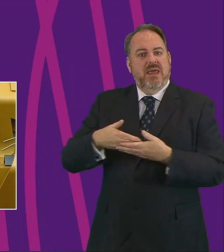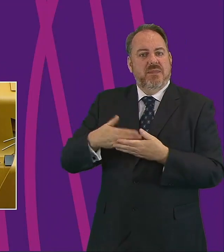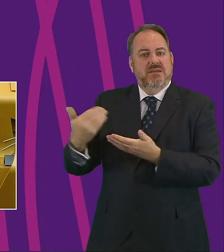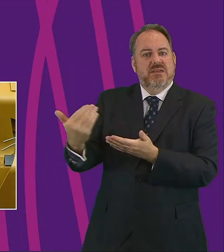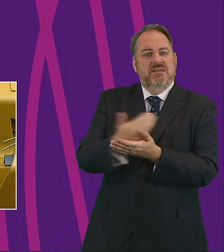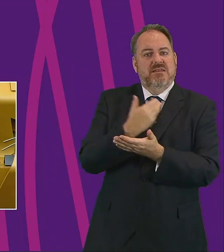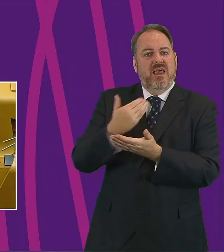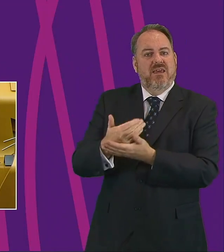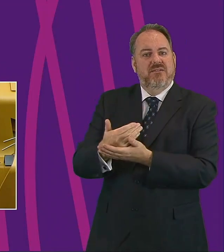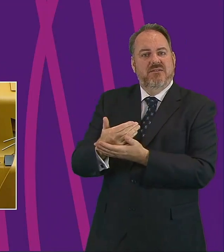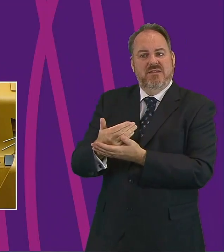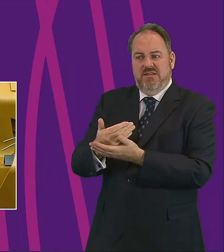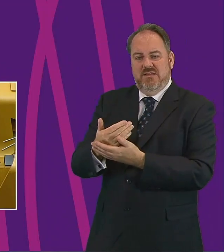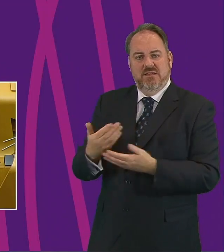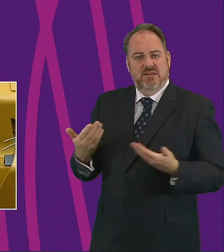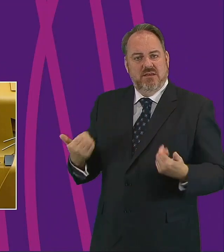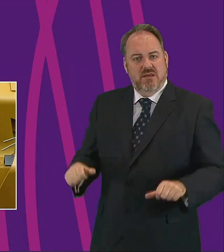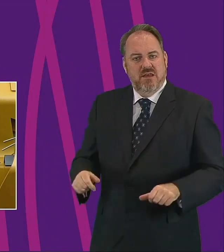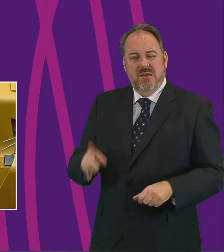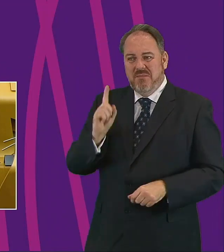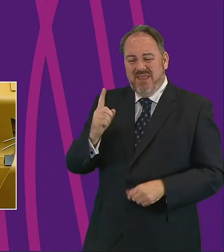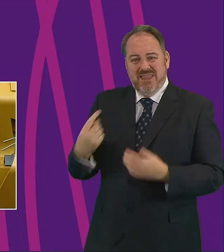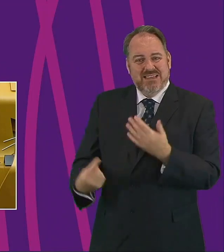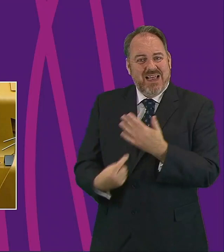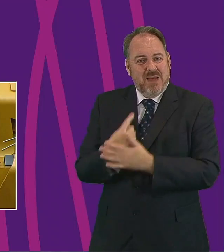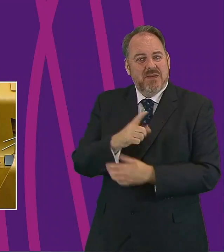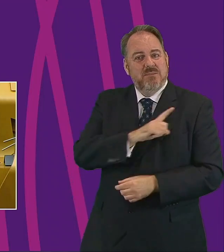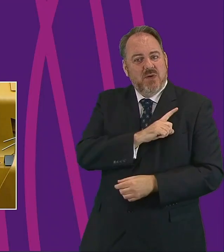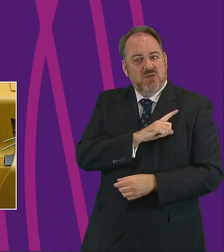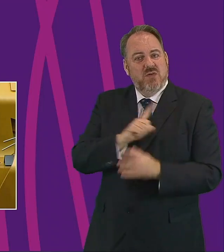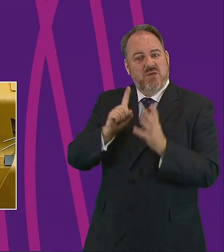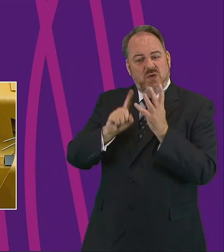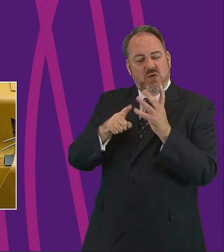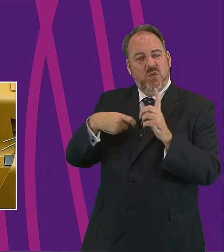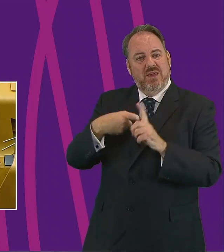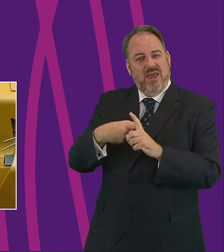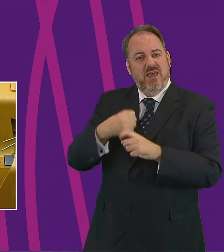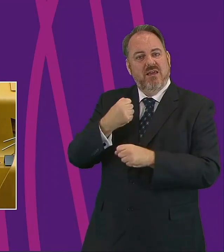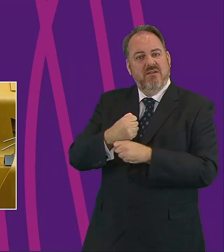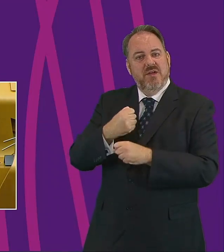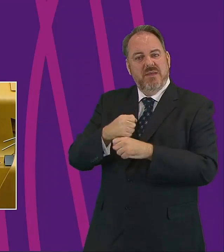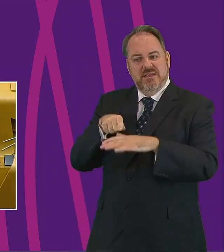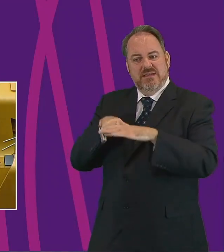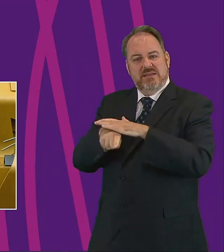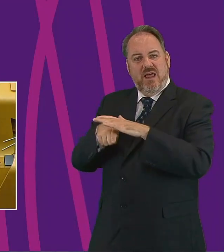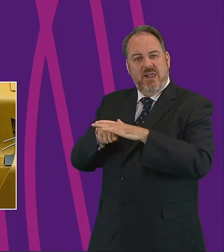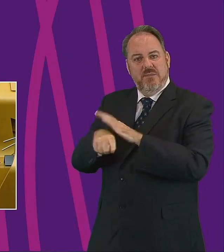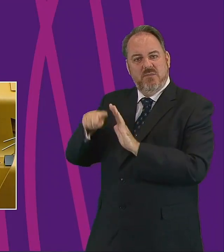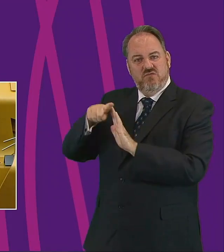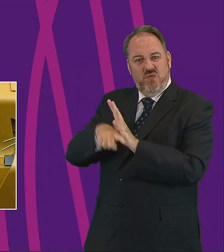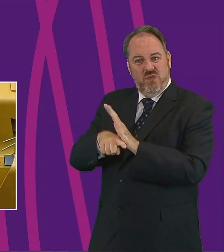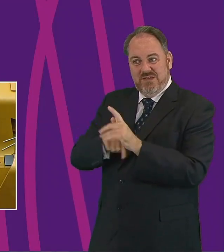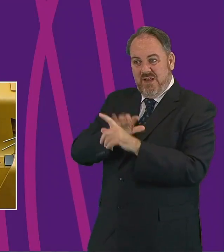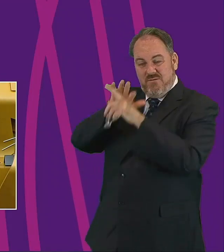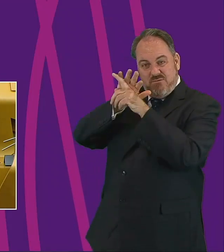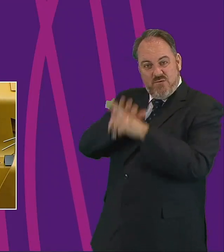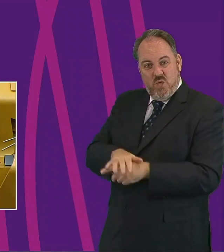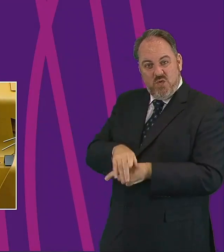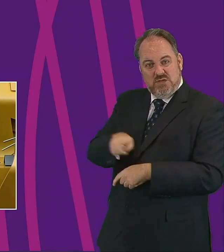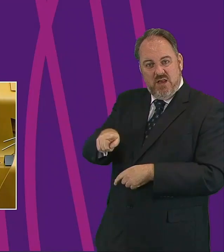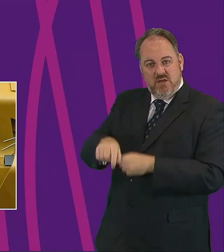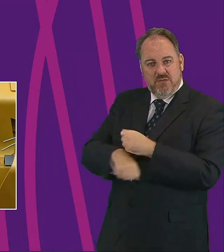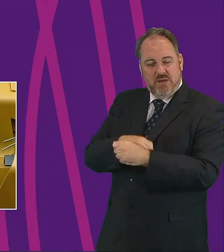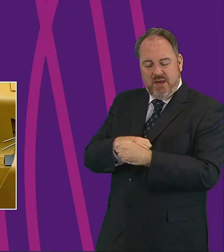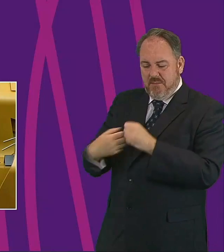occurred as a direct result of UK government asylum policy, which forced Mercy into extreme